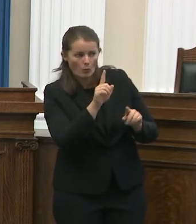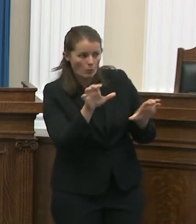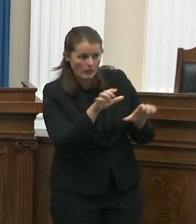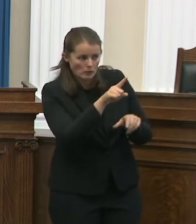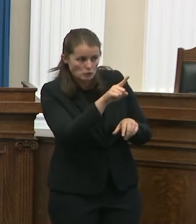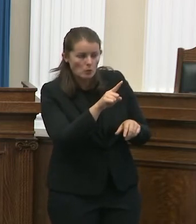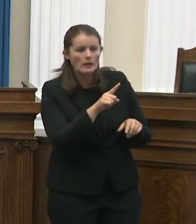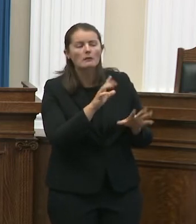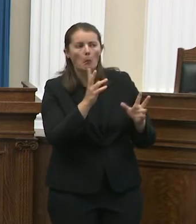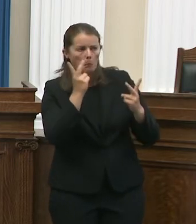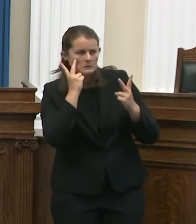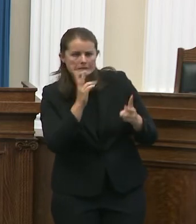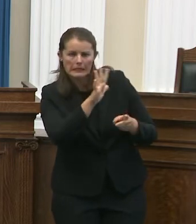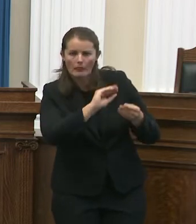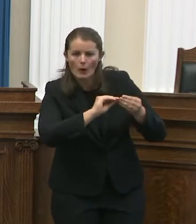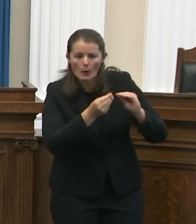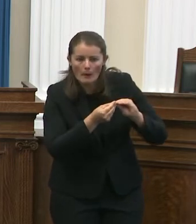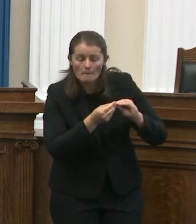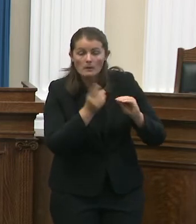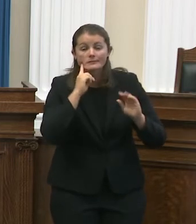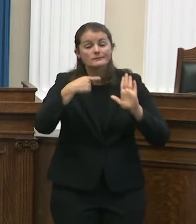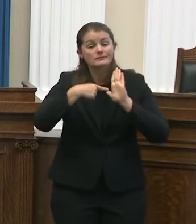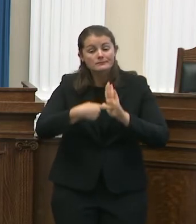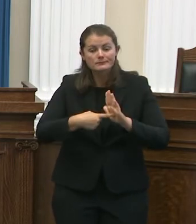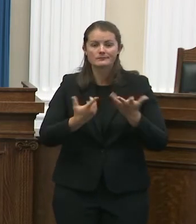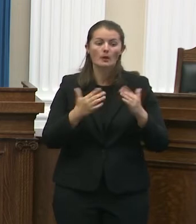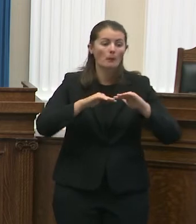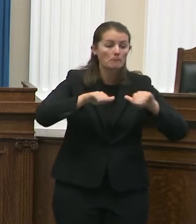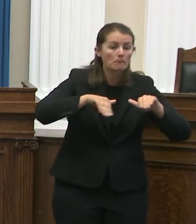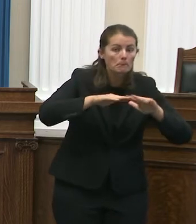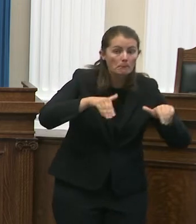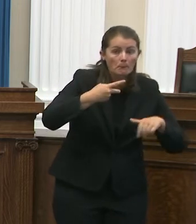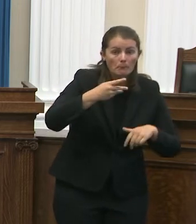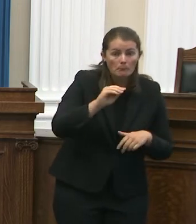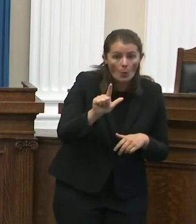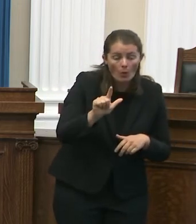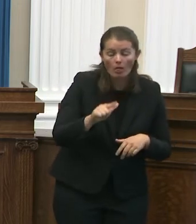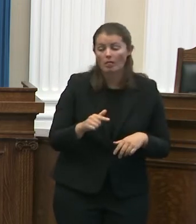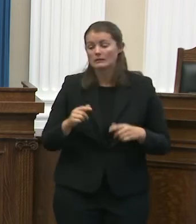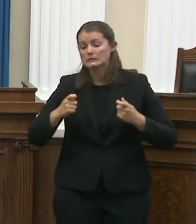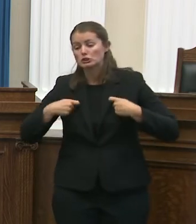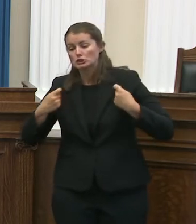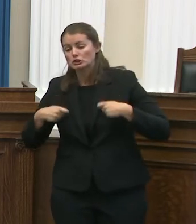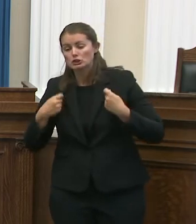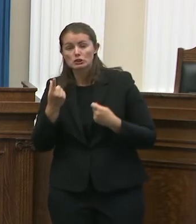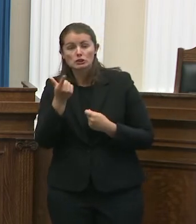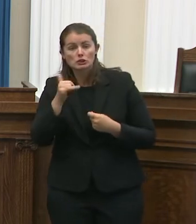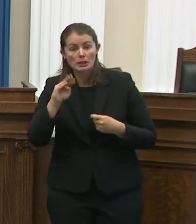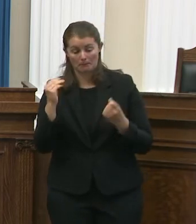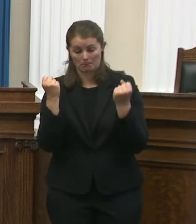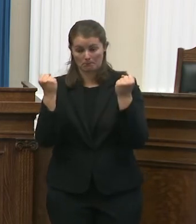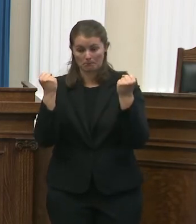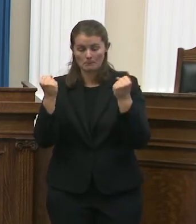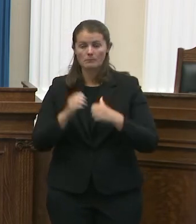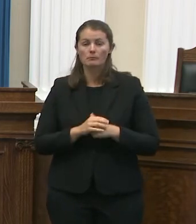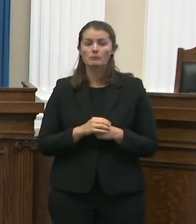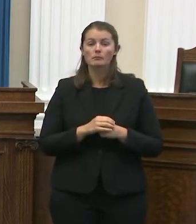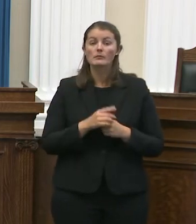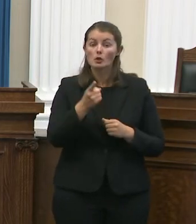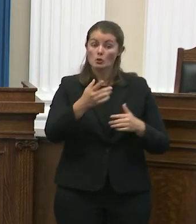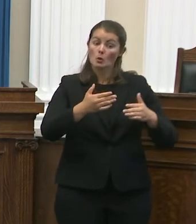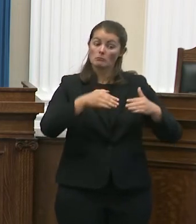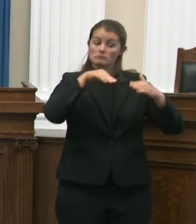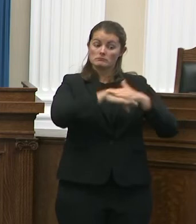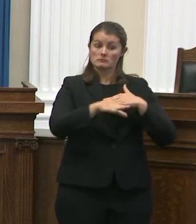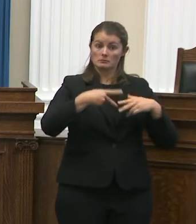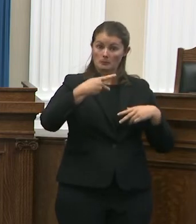gyms. I want to be crystal clear, unless you are actively walking into a pool, swimming in a pool,